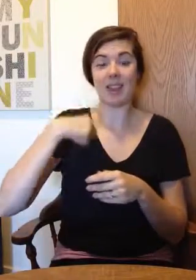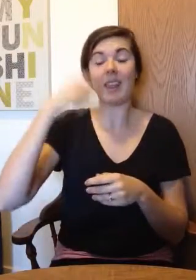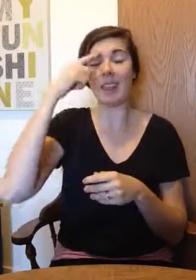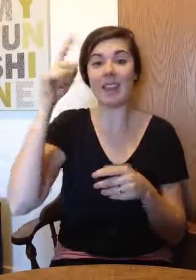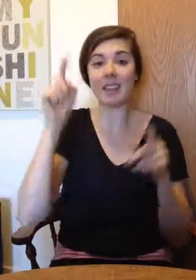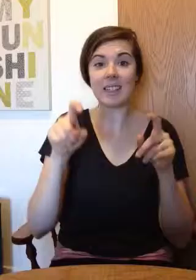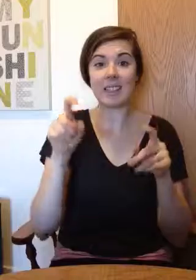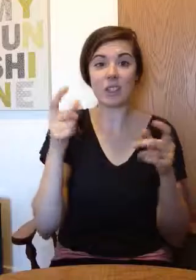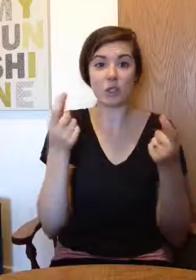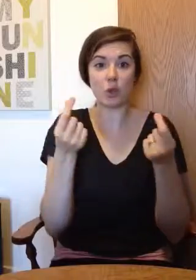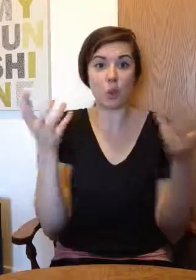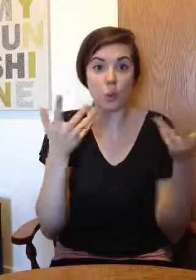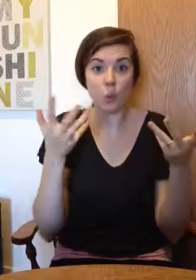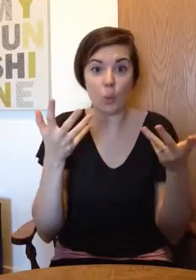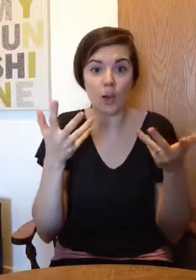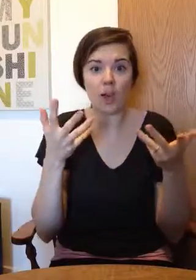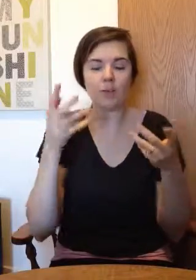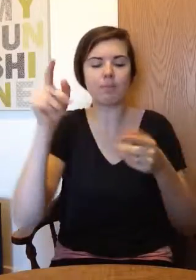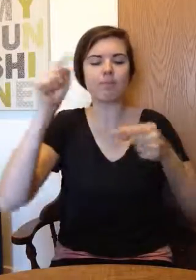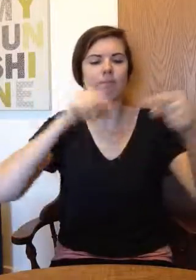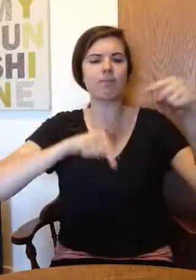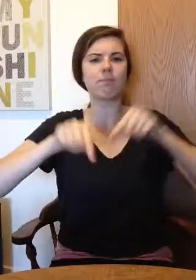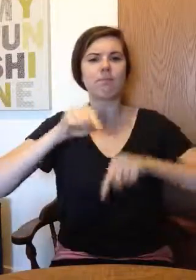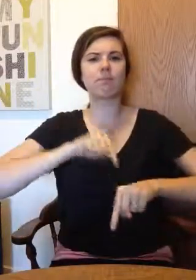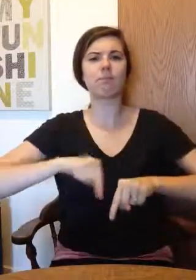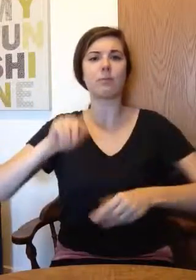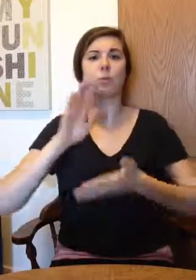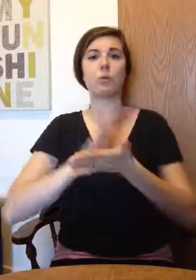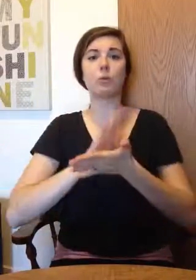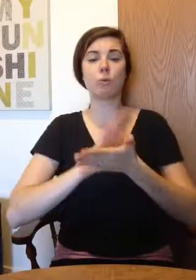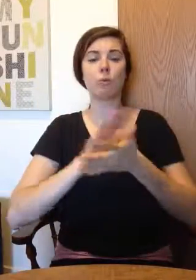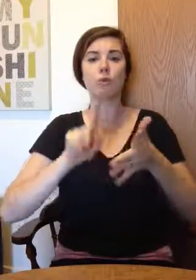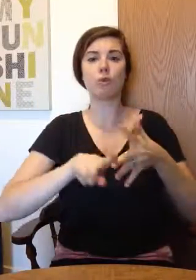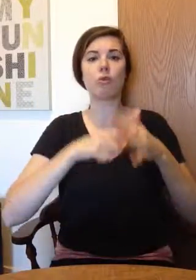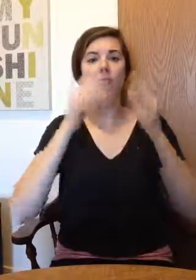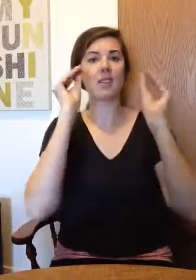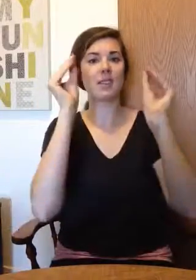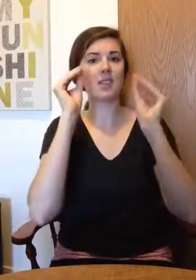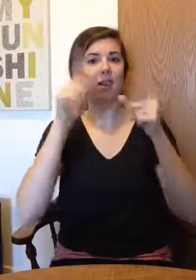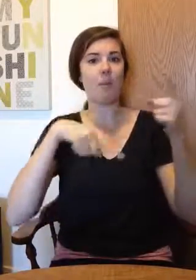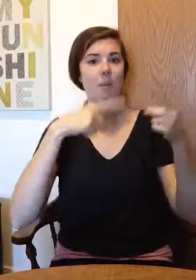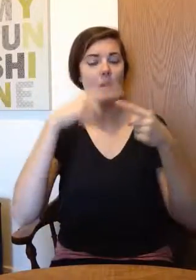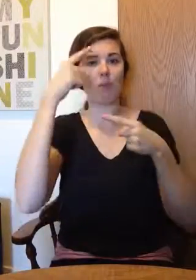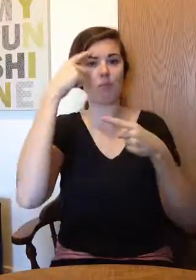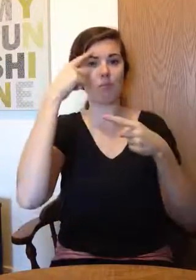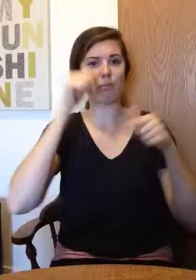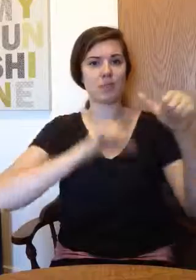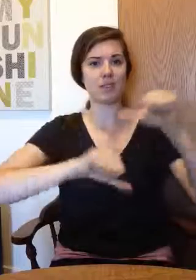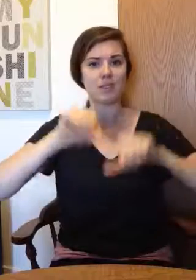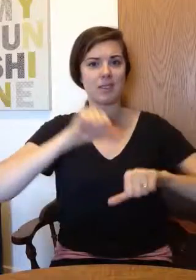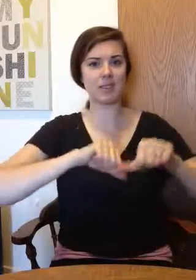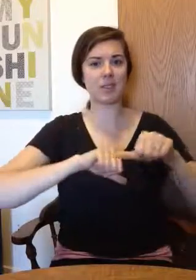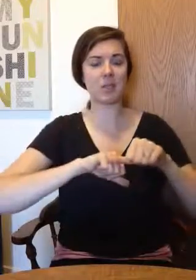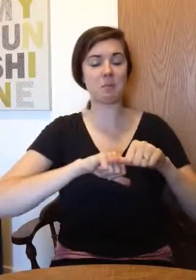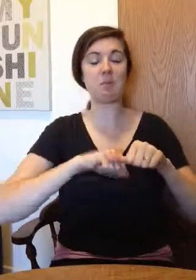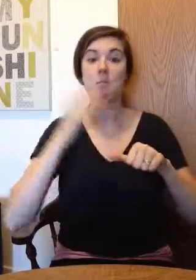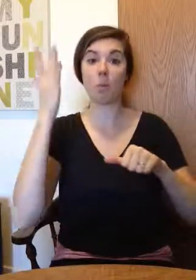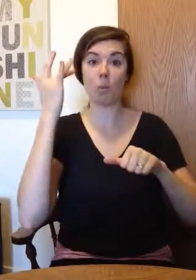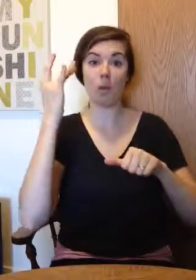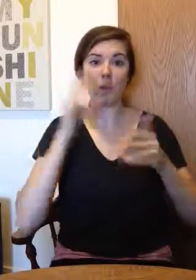about neuroscience, and so that in the future they may be thinking about possibly becoming a brain scientist. And so when I was a graduate student,